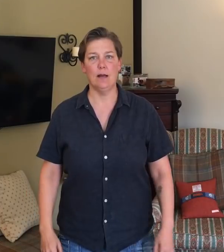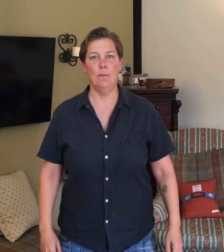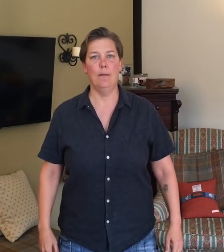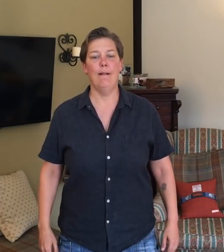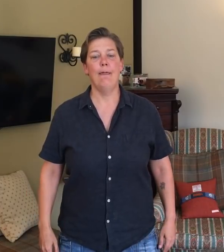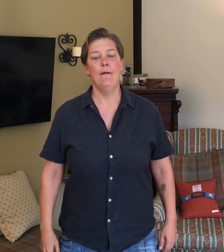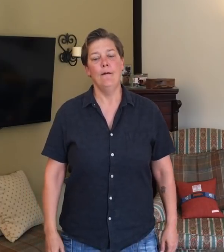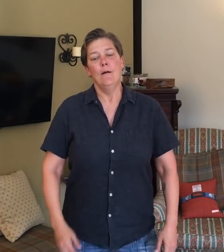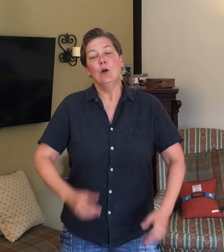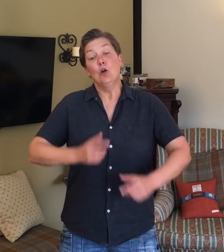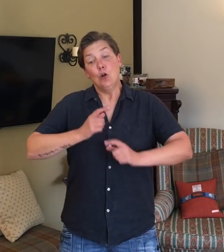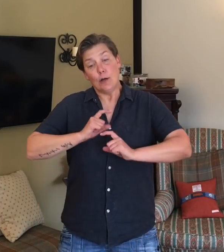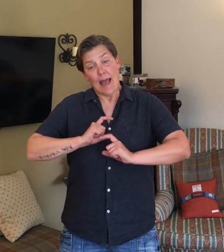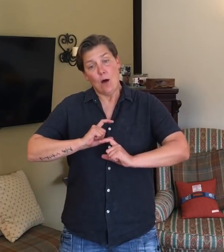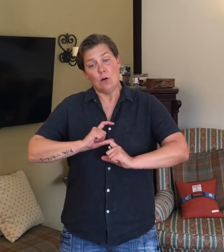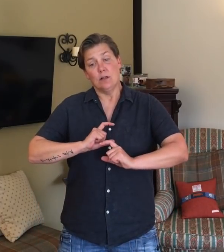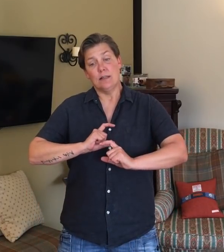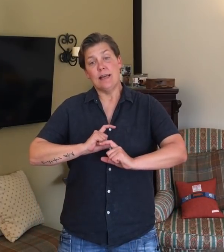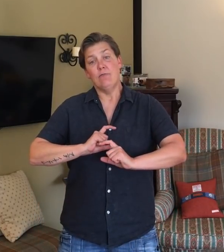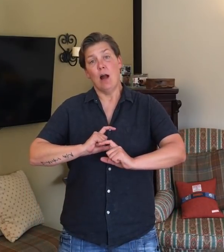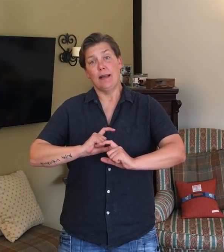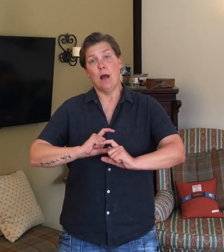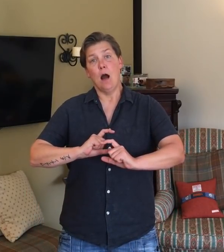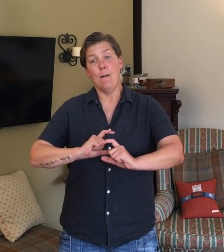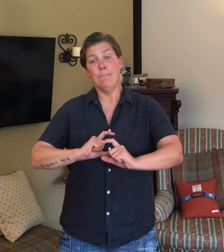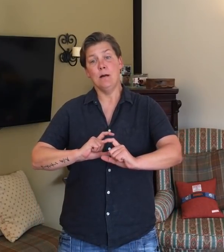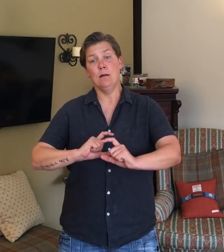come. Look out, 'cause here I come.